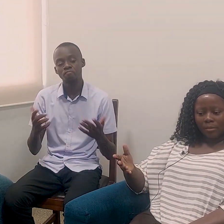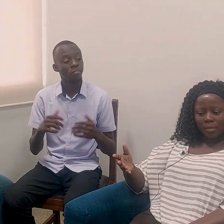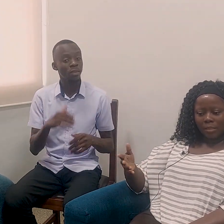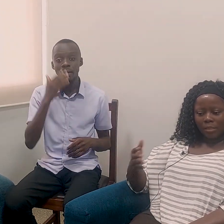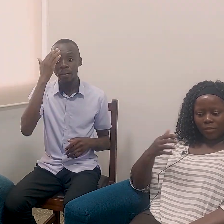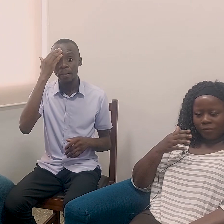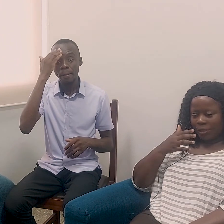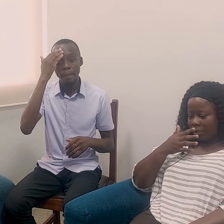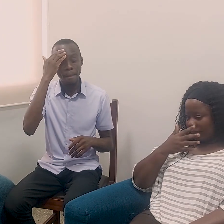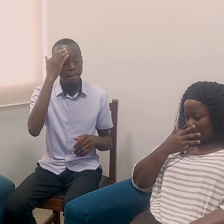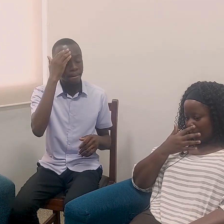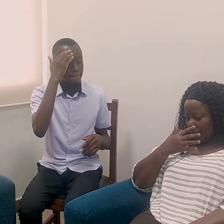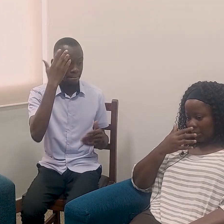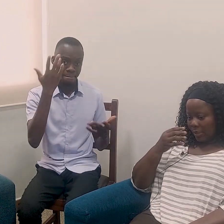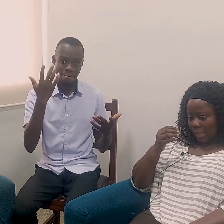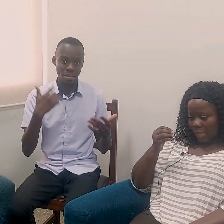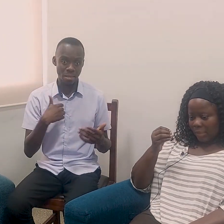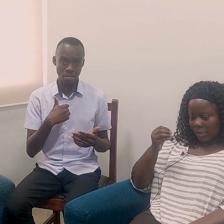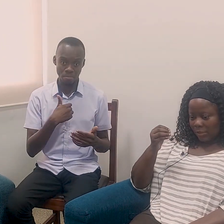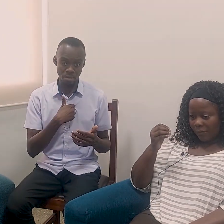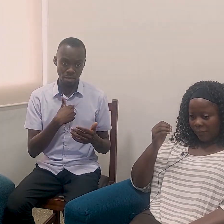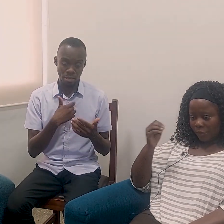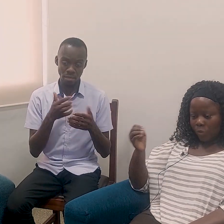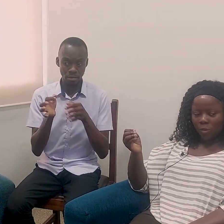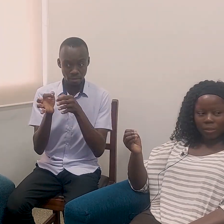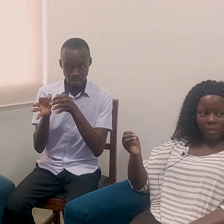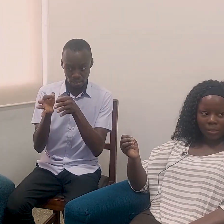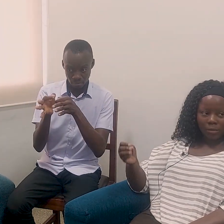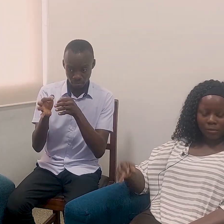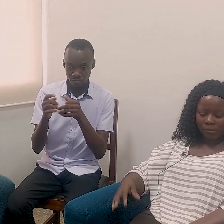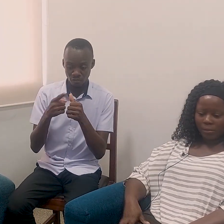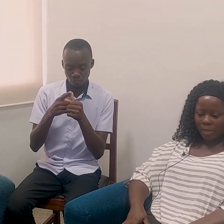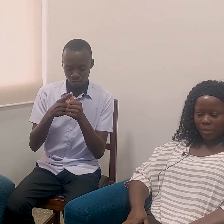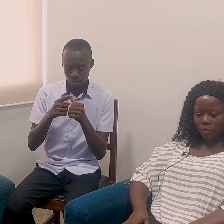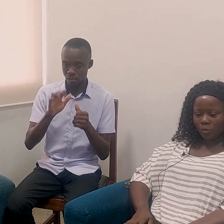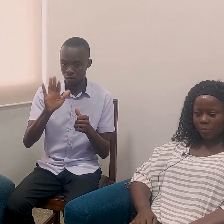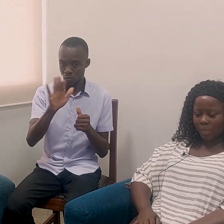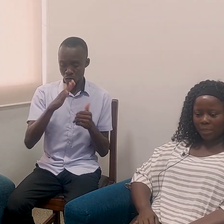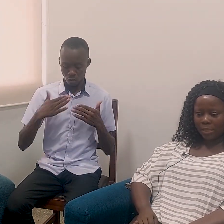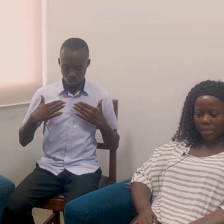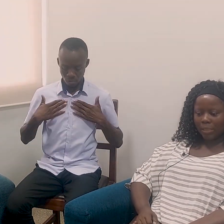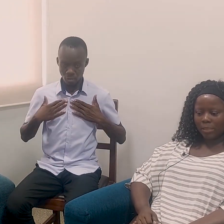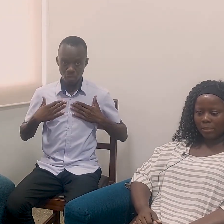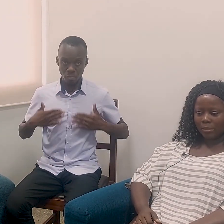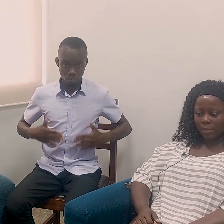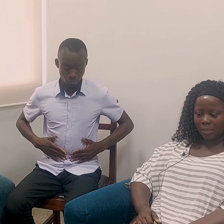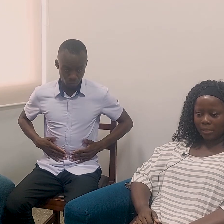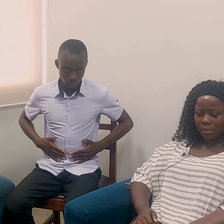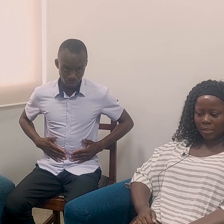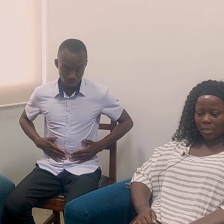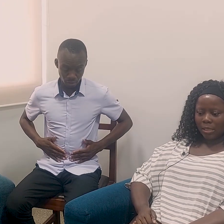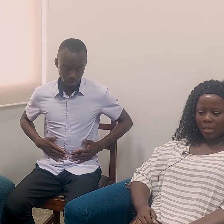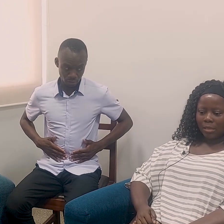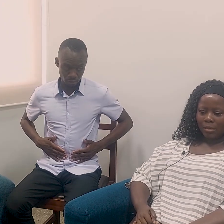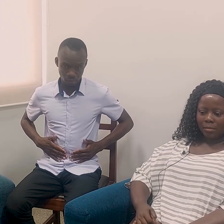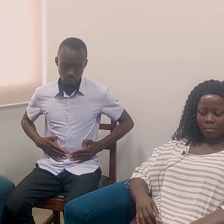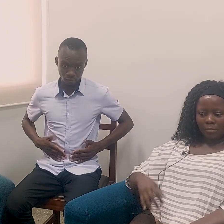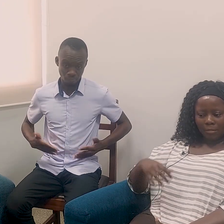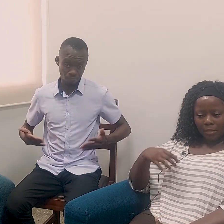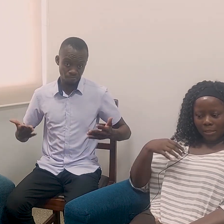I started off with defining it as physiological, right? So basically, it's